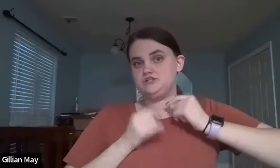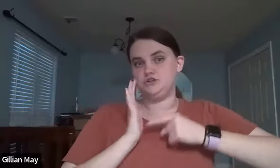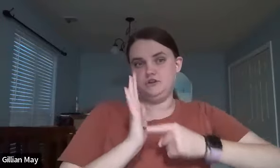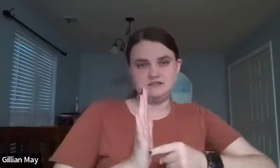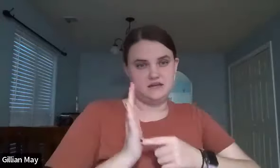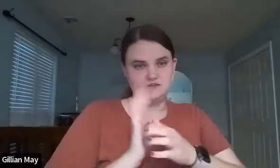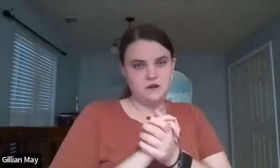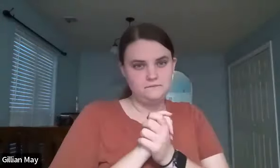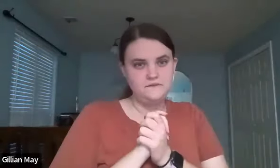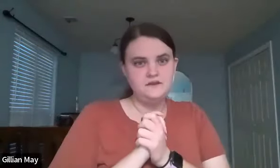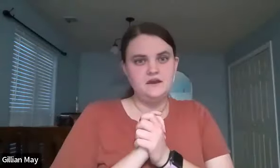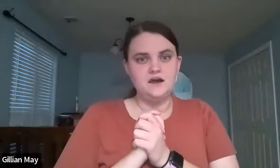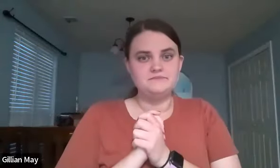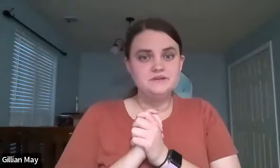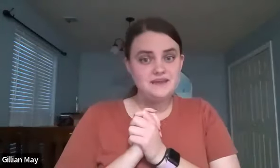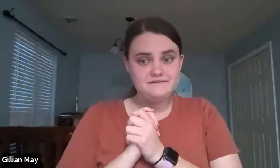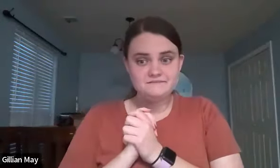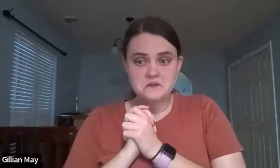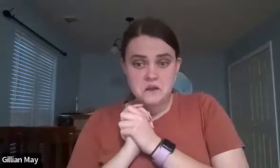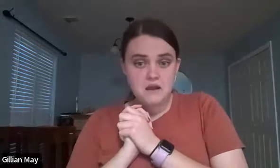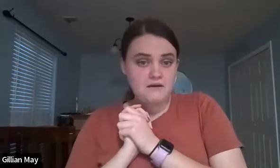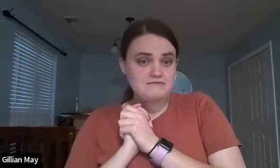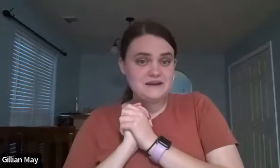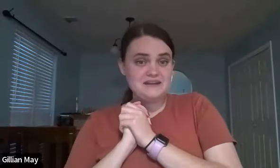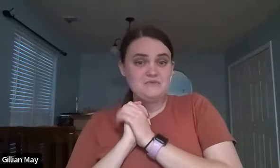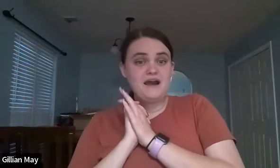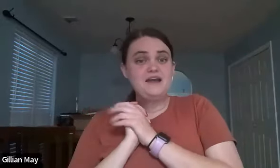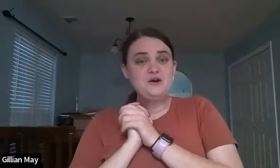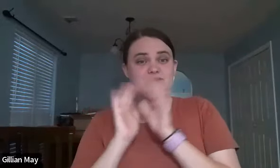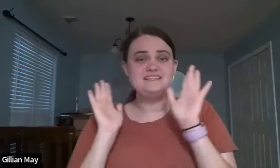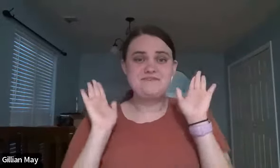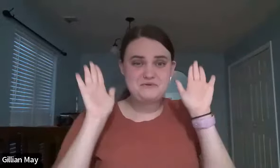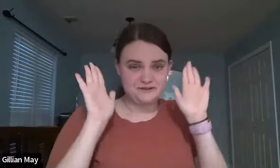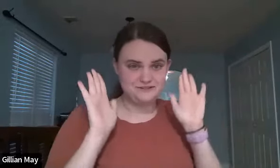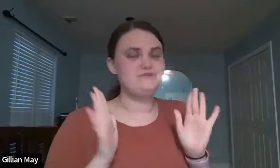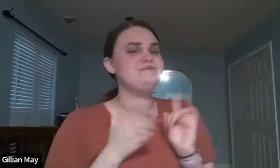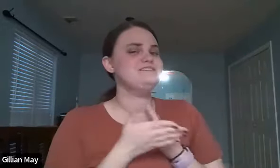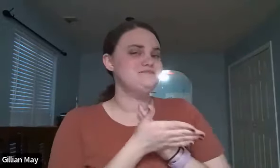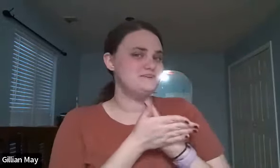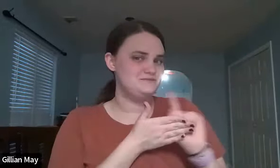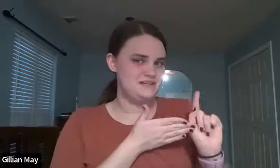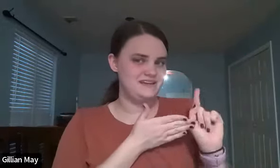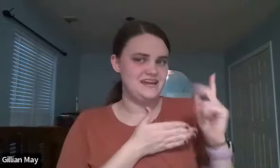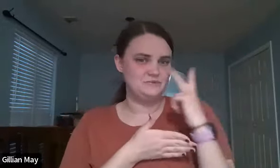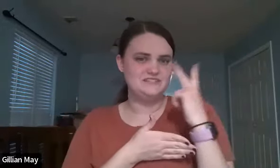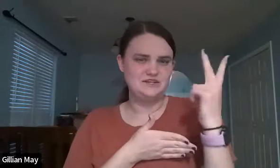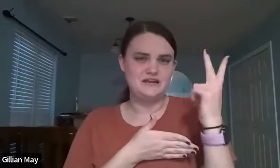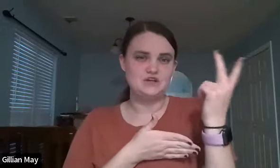show you guys that as well. But yeah. All righty. Well, I hope you guys have a wonderful rest of y'all's week. And I will see you guys